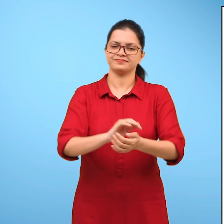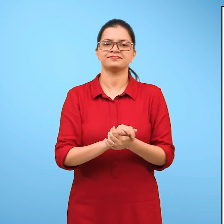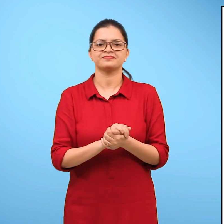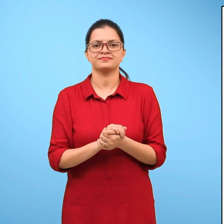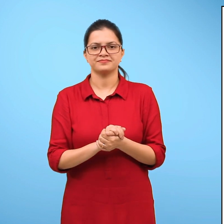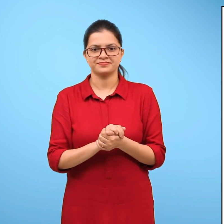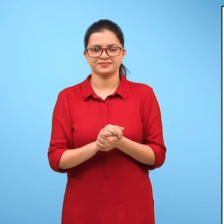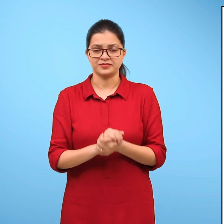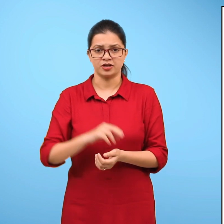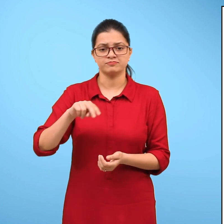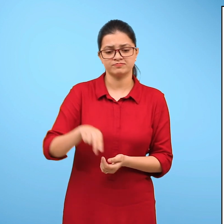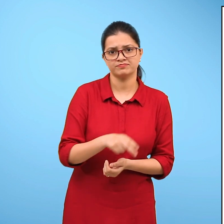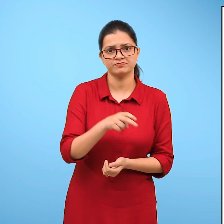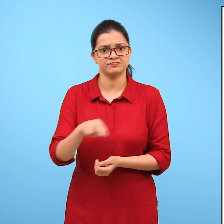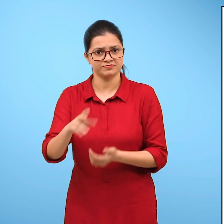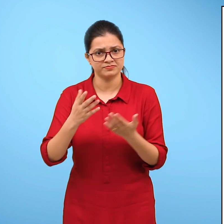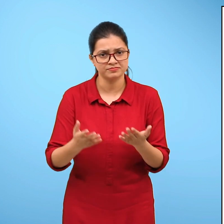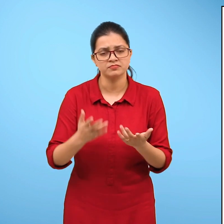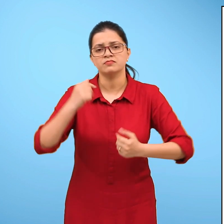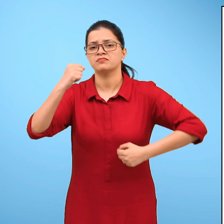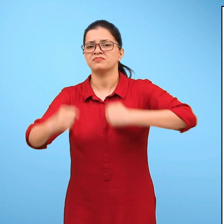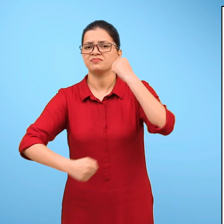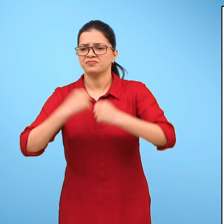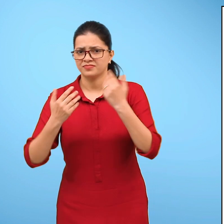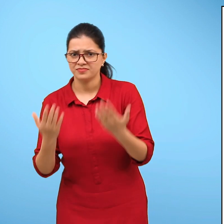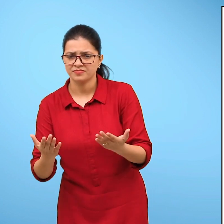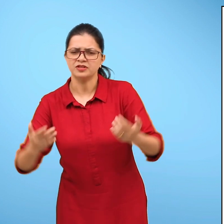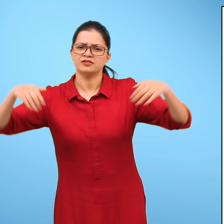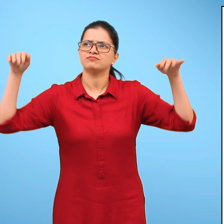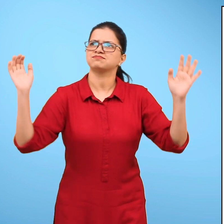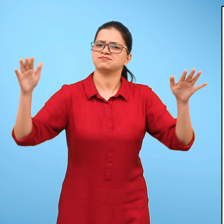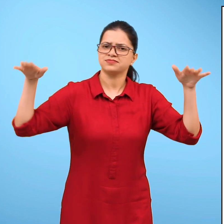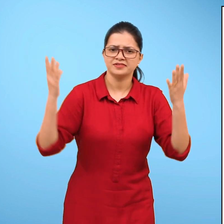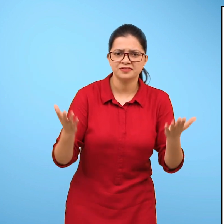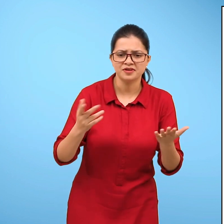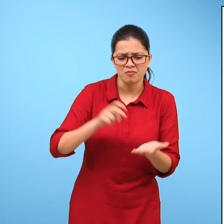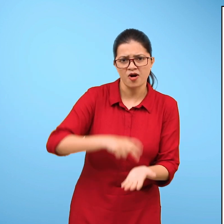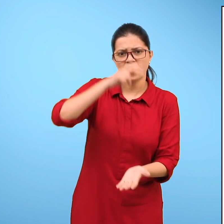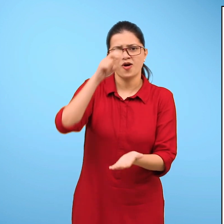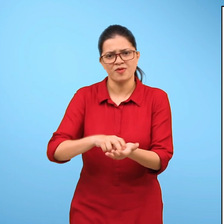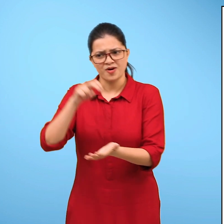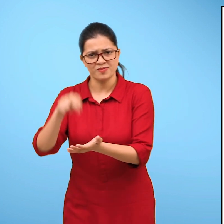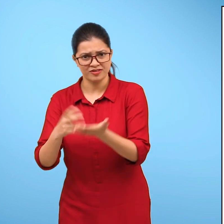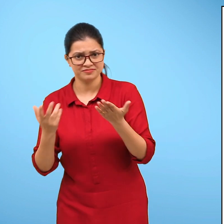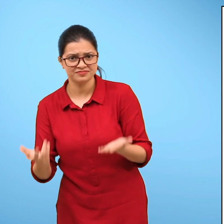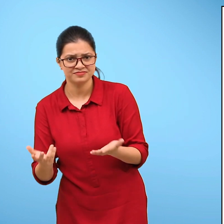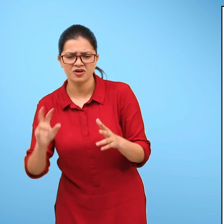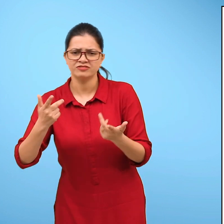observation. Walk, run, fly, jump,